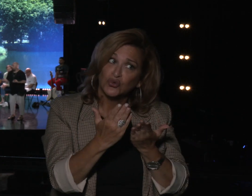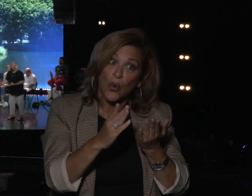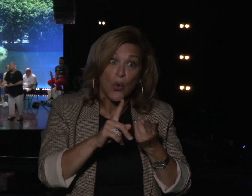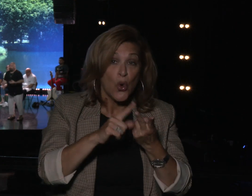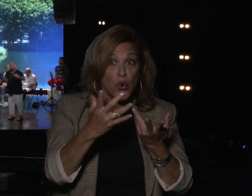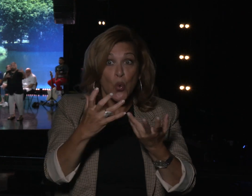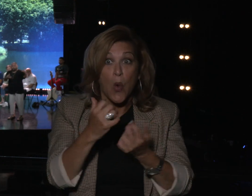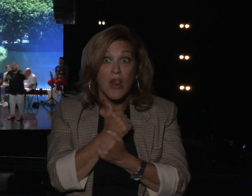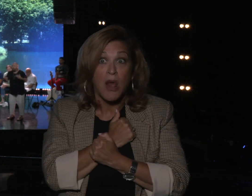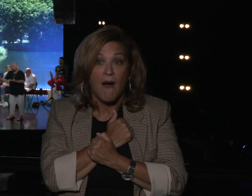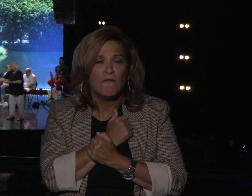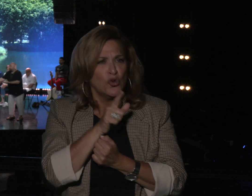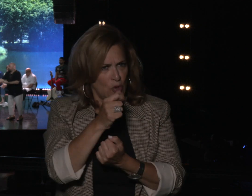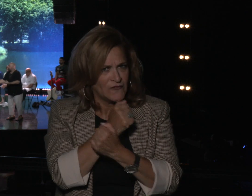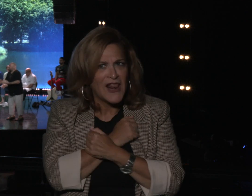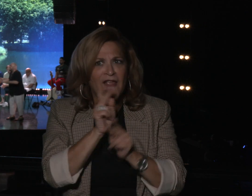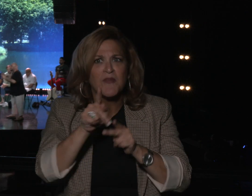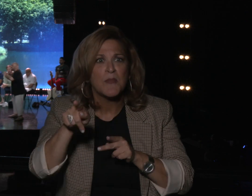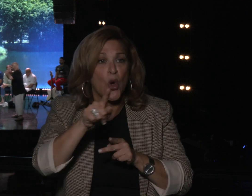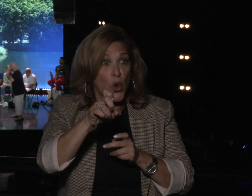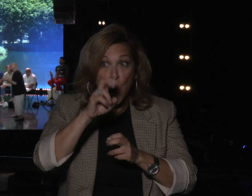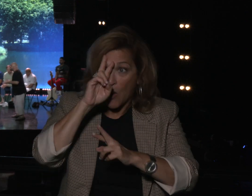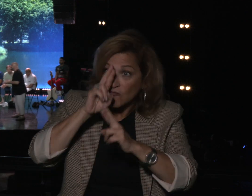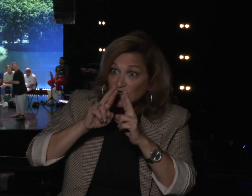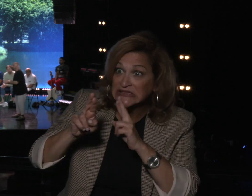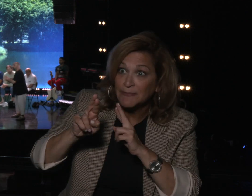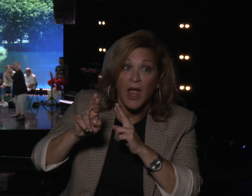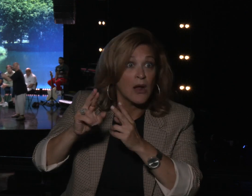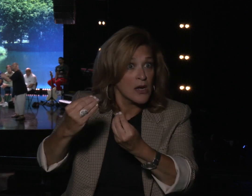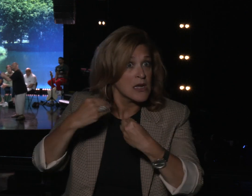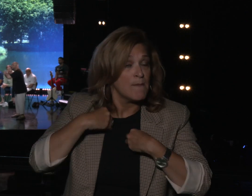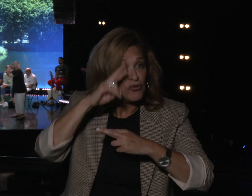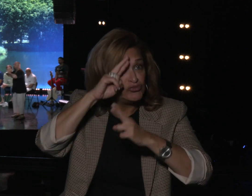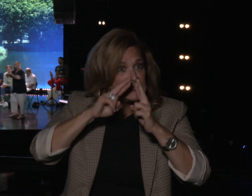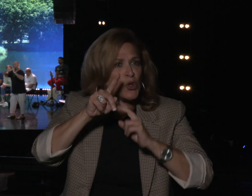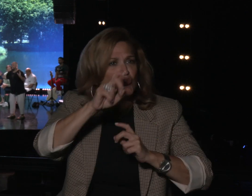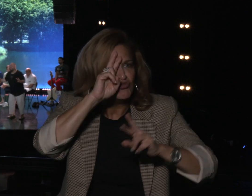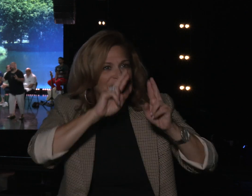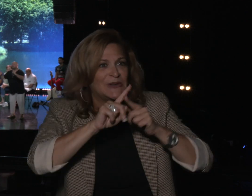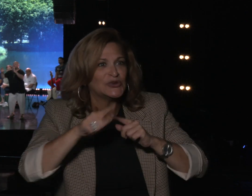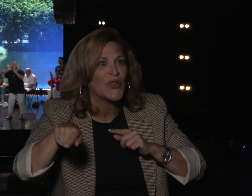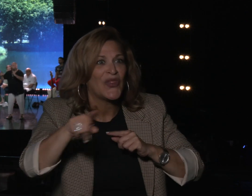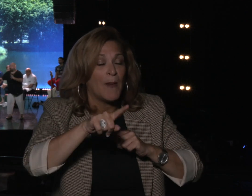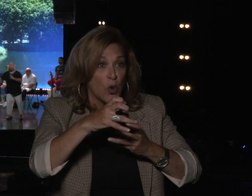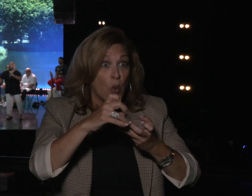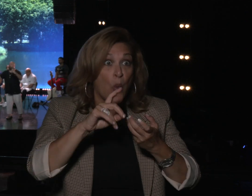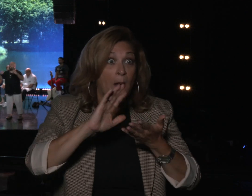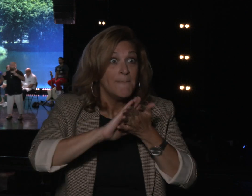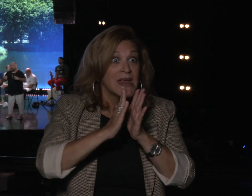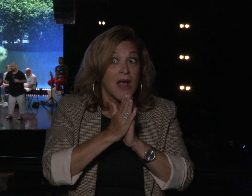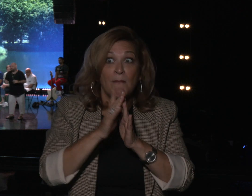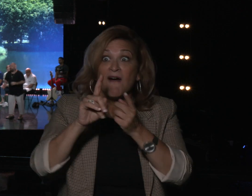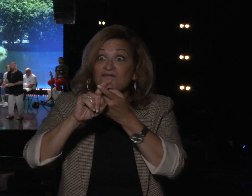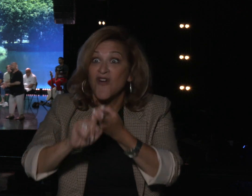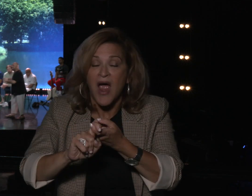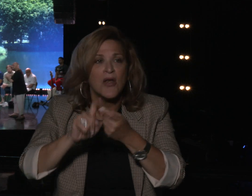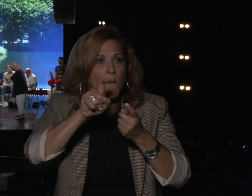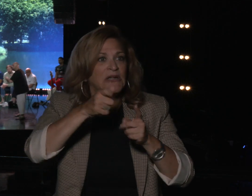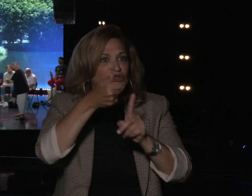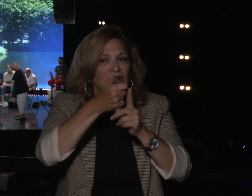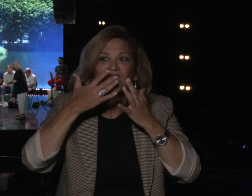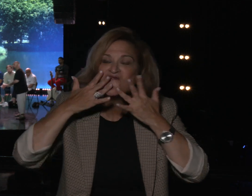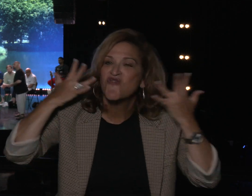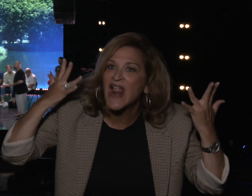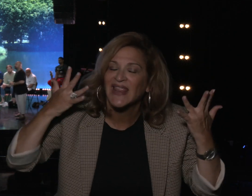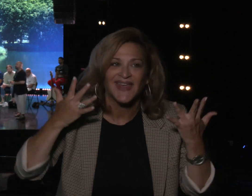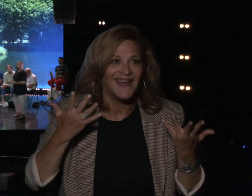you gotta be friendly. If you want respect, you gotta be respectful. Like this is not out of order. This is the order of the kingdom. If you wanna be great, you gotta serve. This is